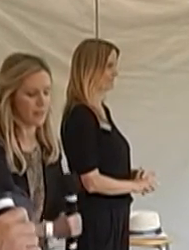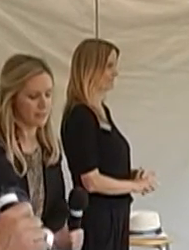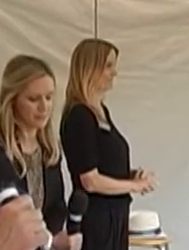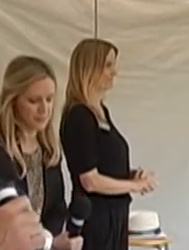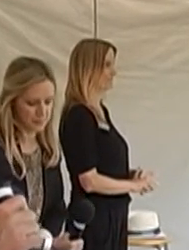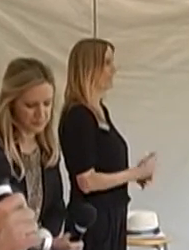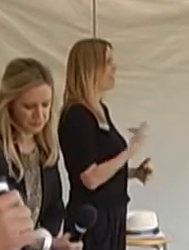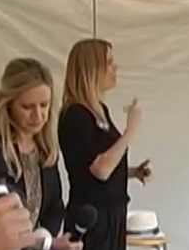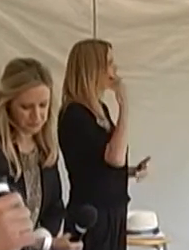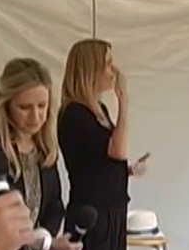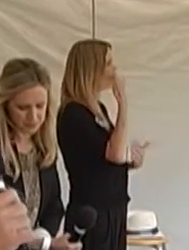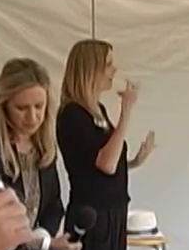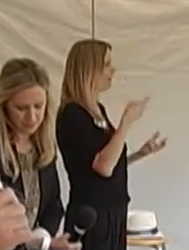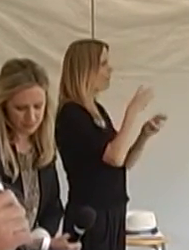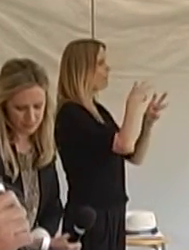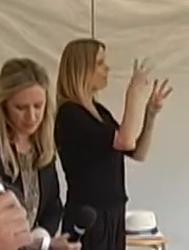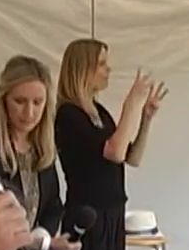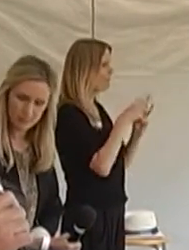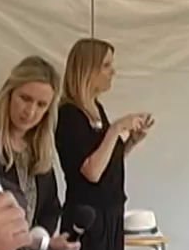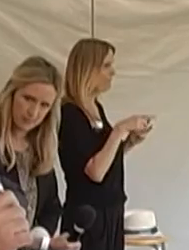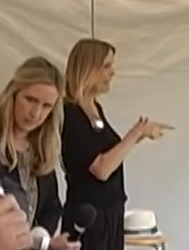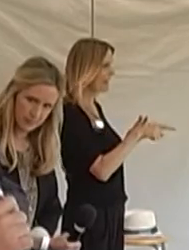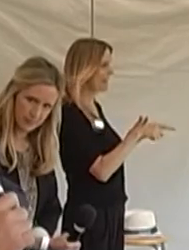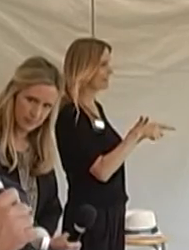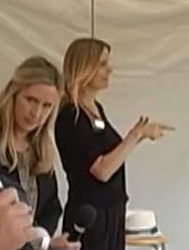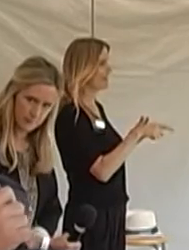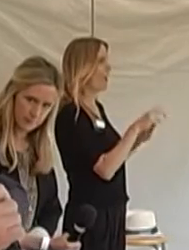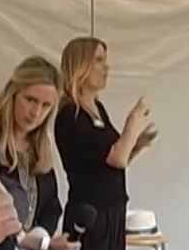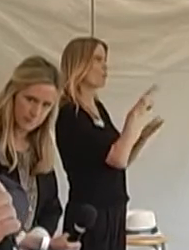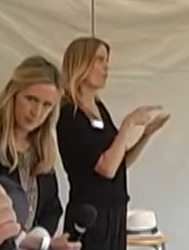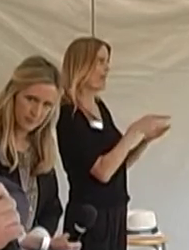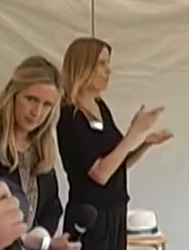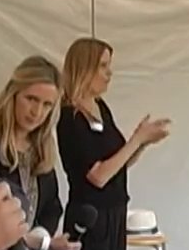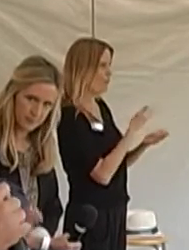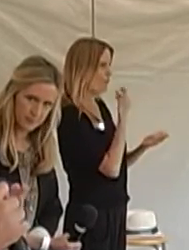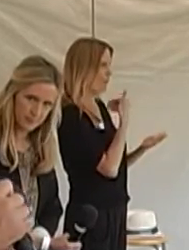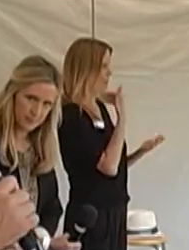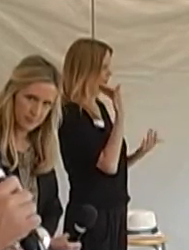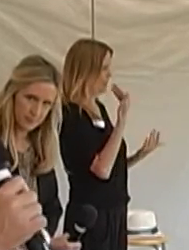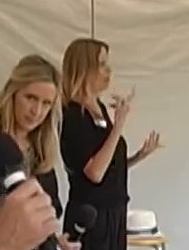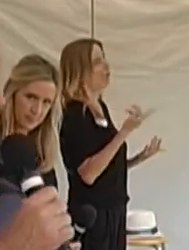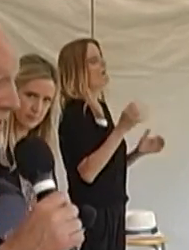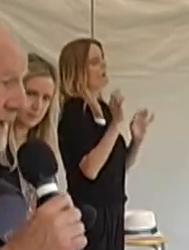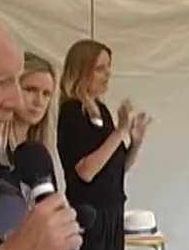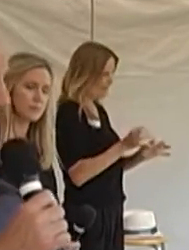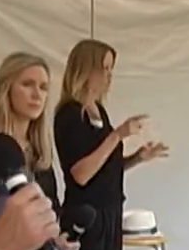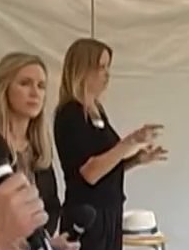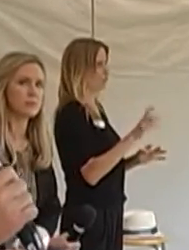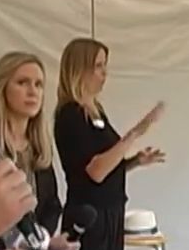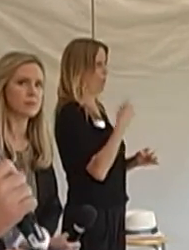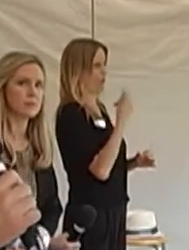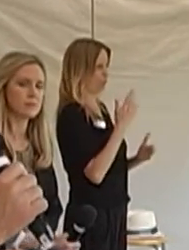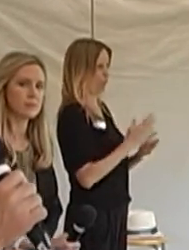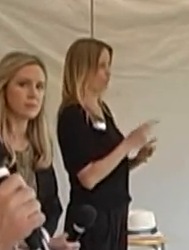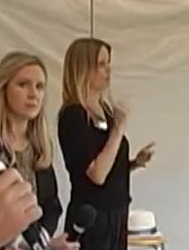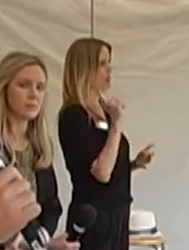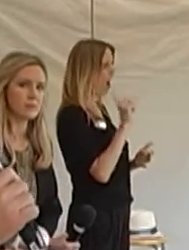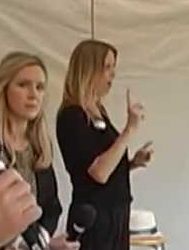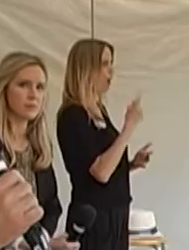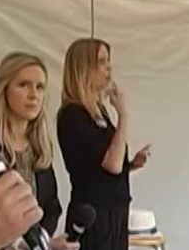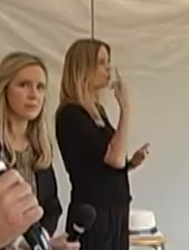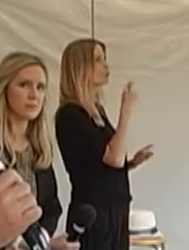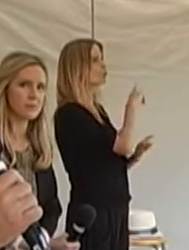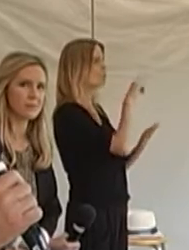I don't know if the media is actually a problem. Of course, you're right in what you're saying. I think one